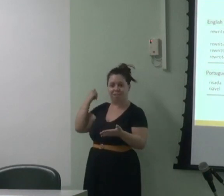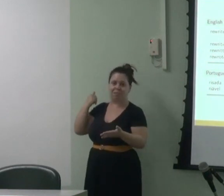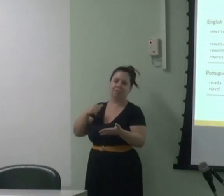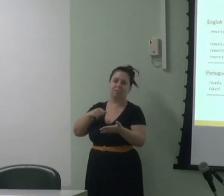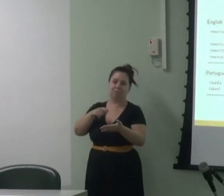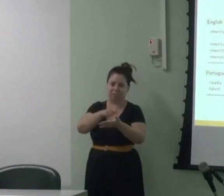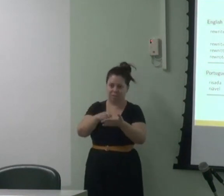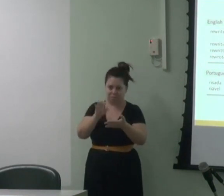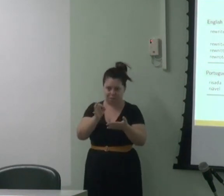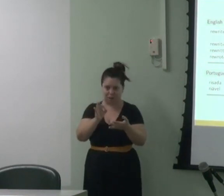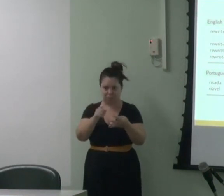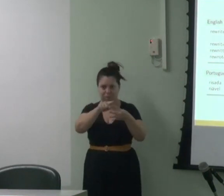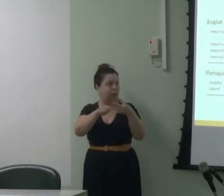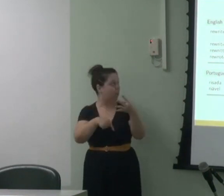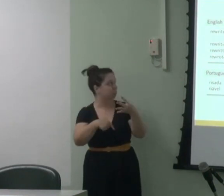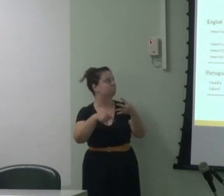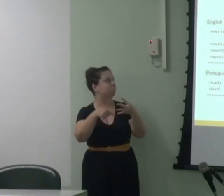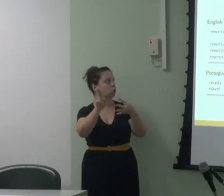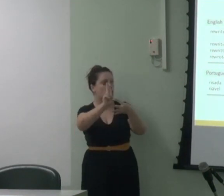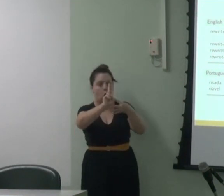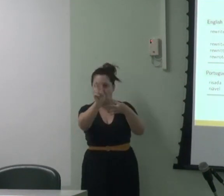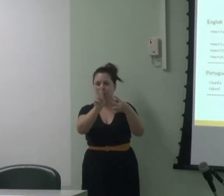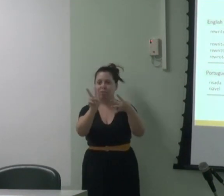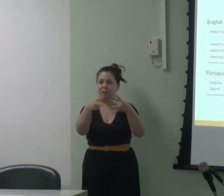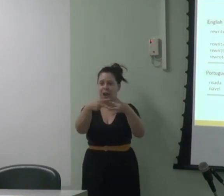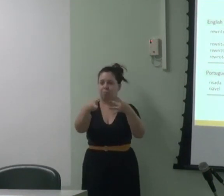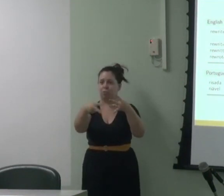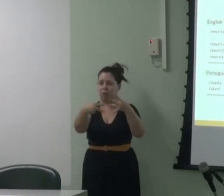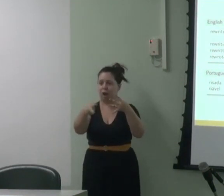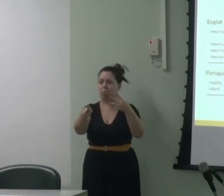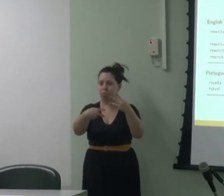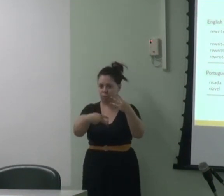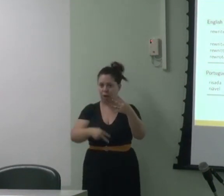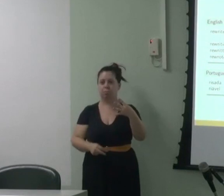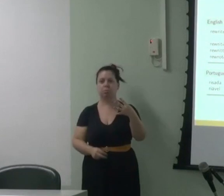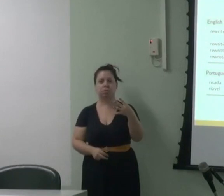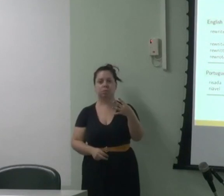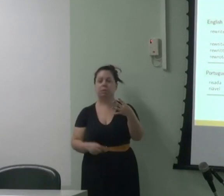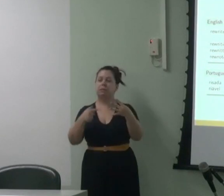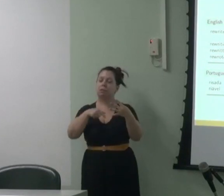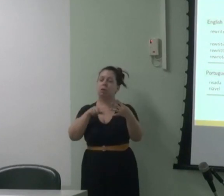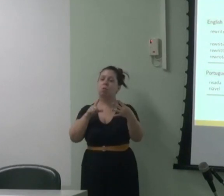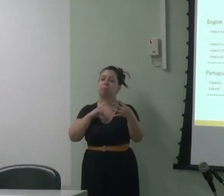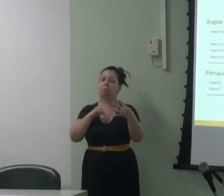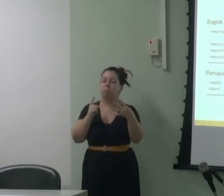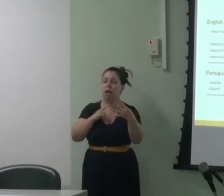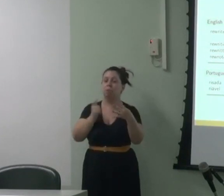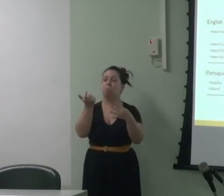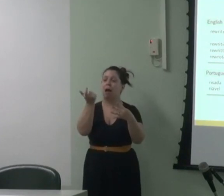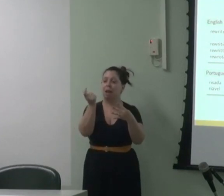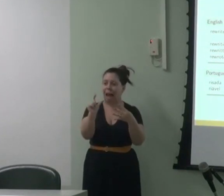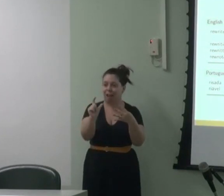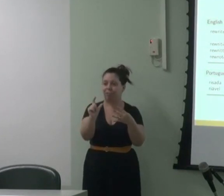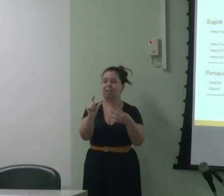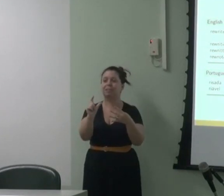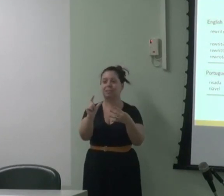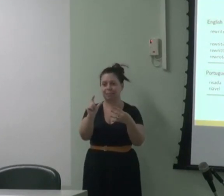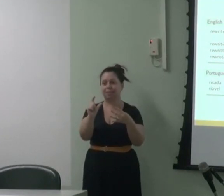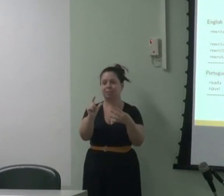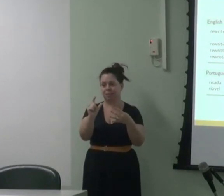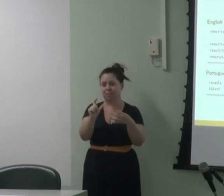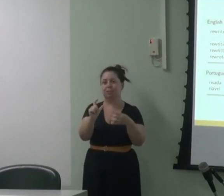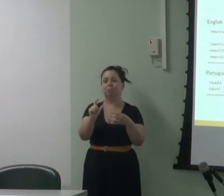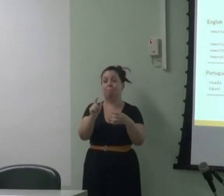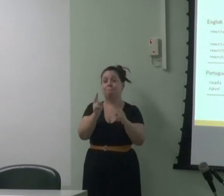root morpheme. So what we know here is that there are some allomorphs, there is an allomorphy with this root, and this information was